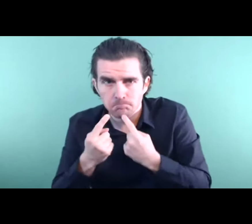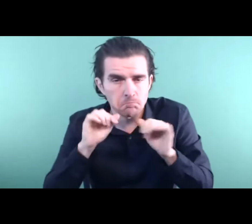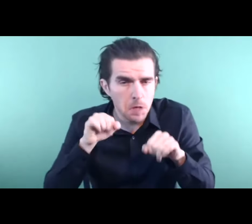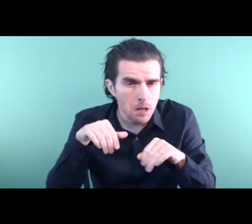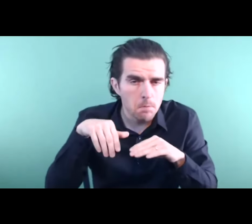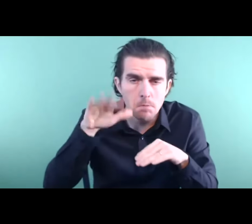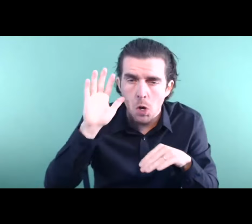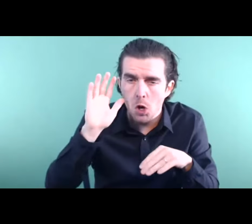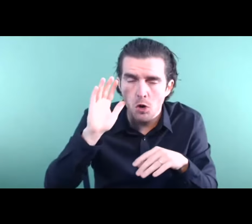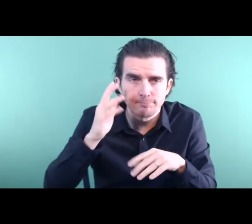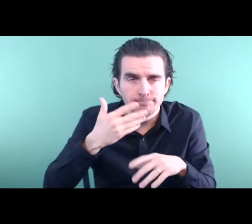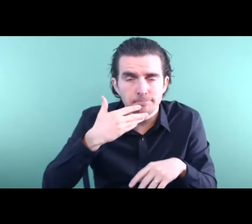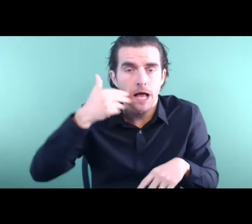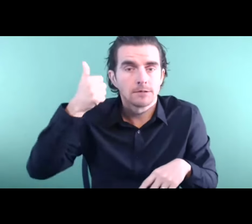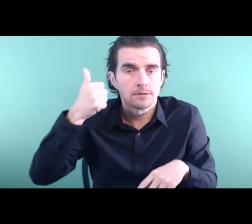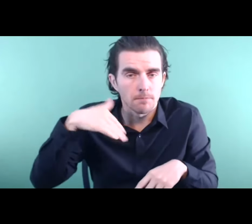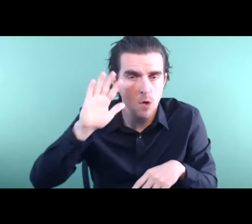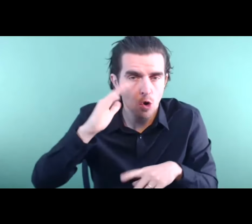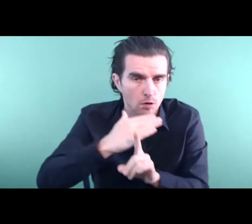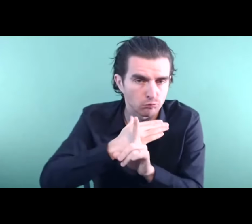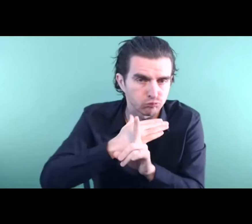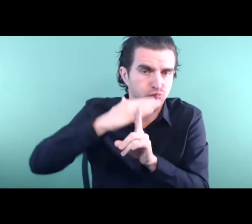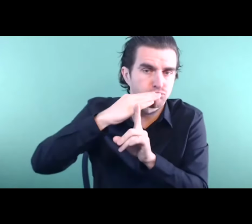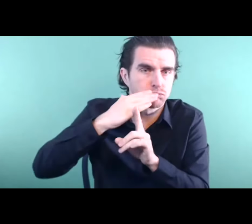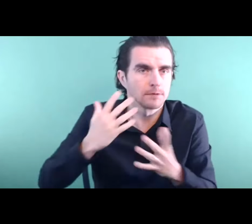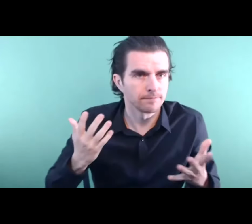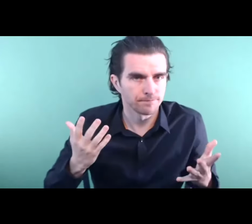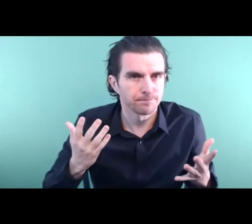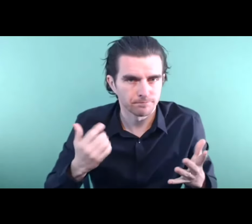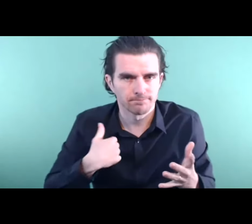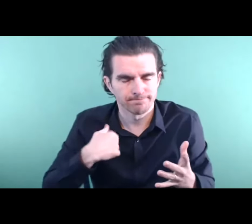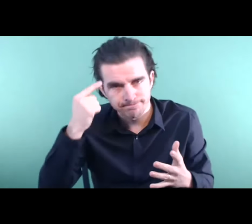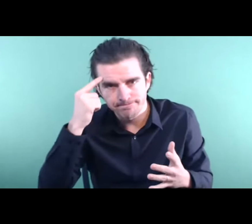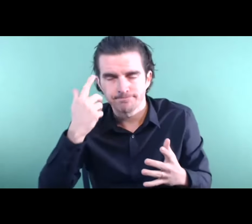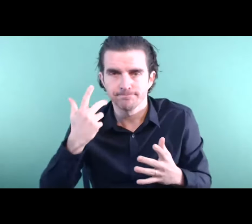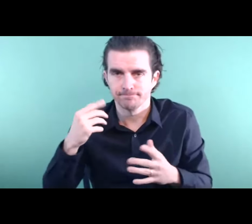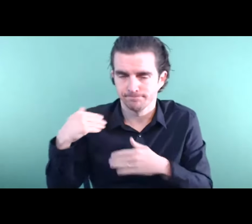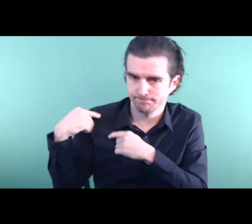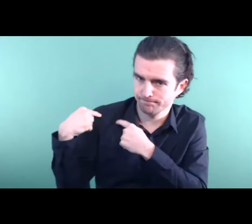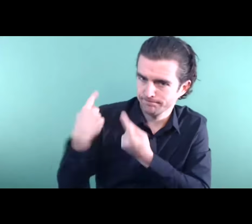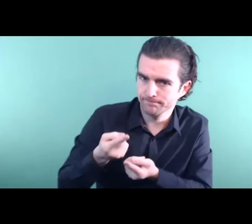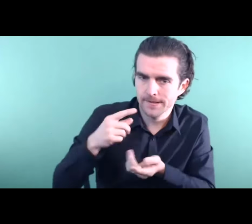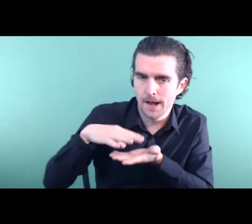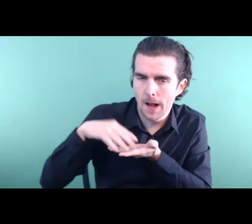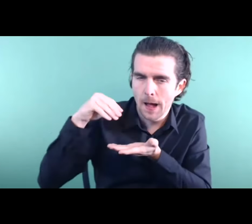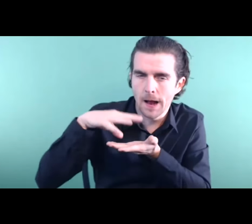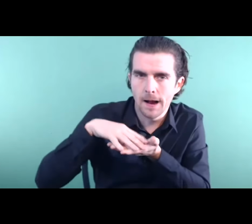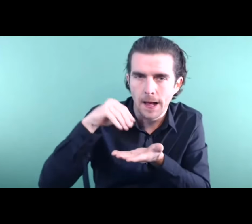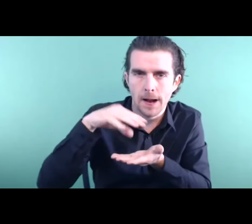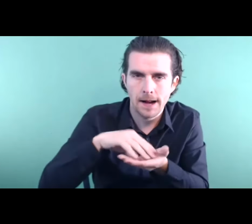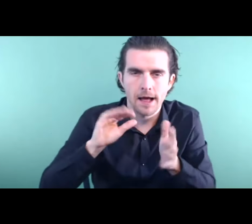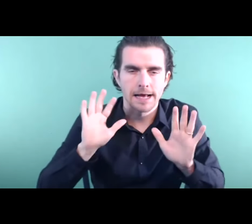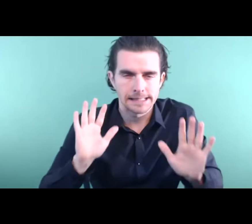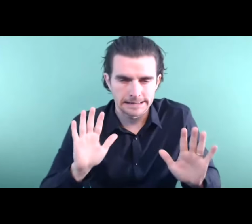the implementation of the rights of persons with disabilities, and how to make it more effective. I think that all of us